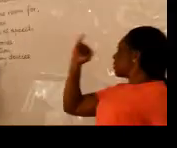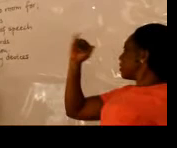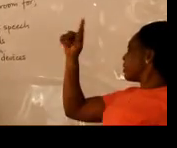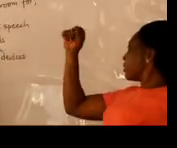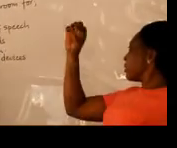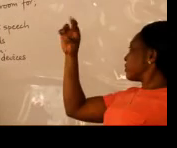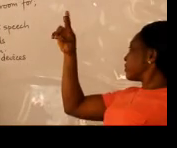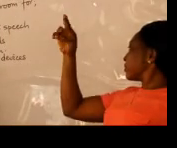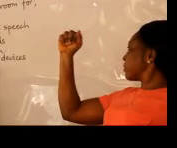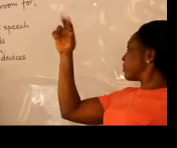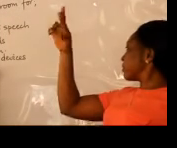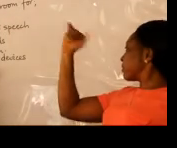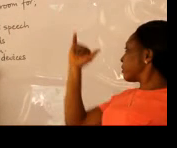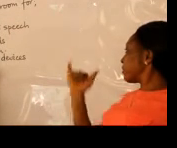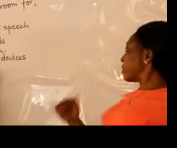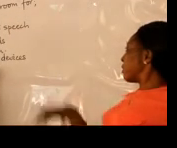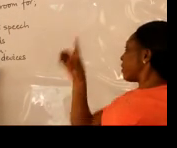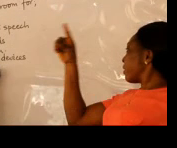Analogies,